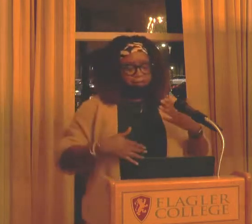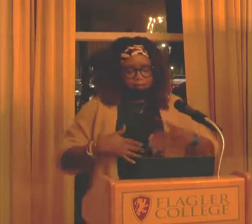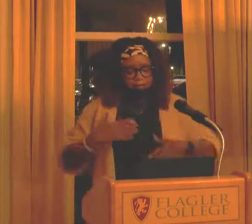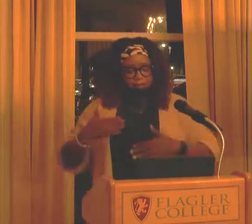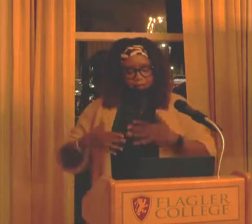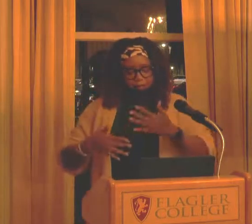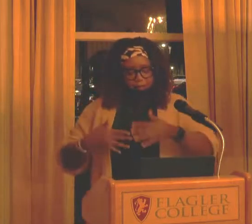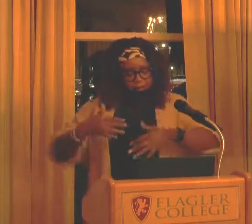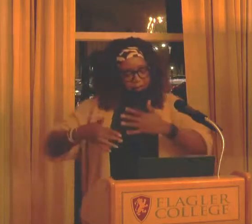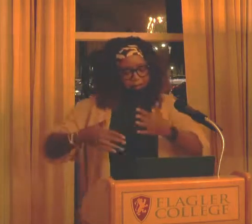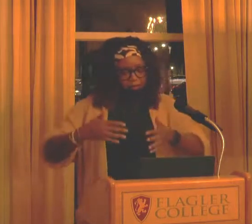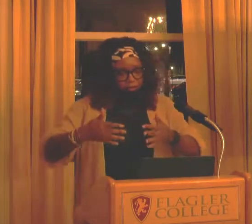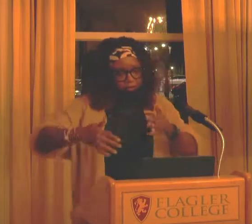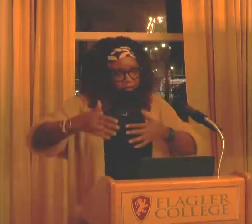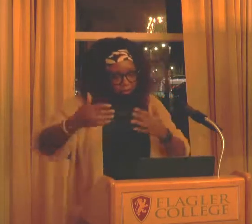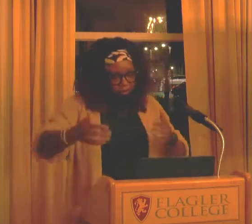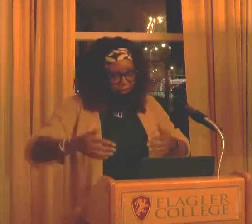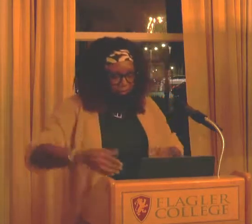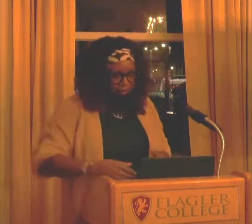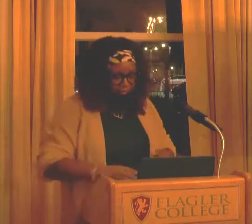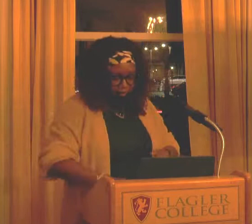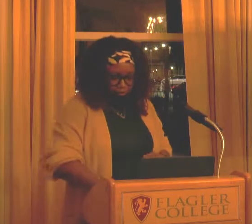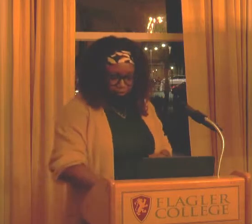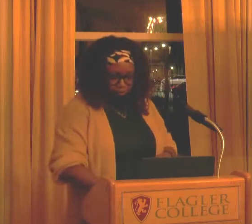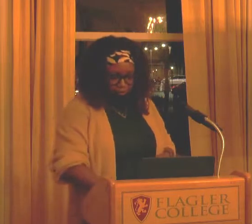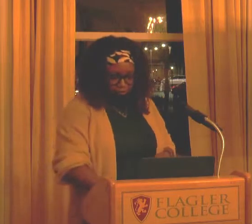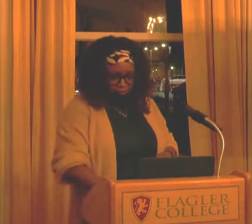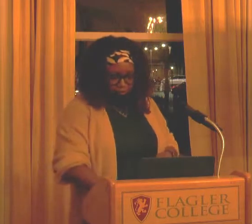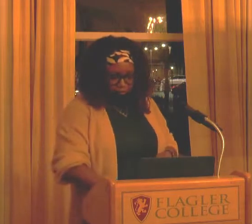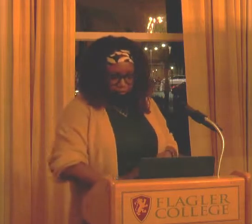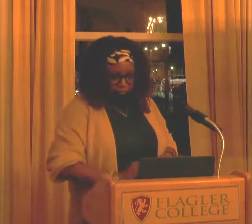And then deciding, like, what's the path that you're going to use to get to that end.